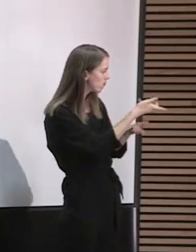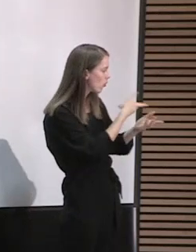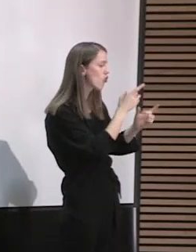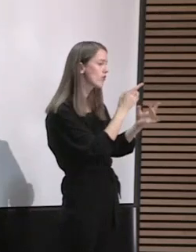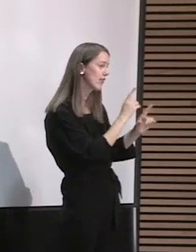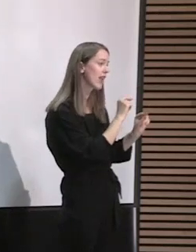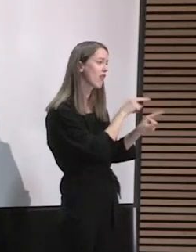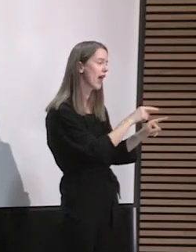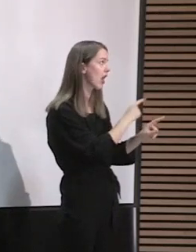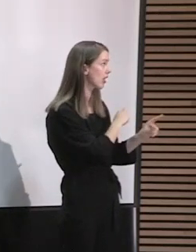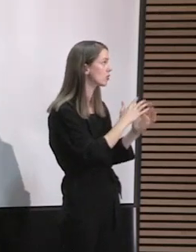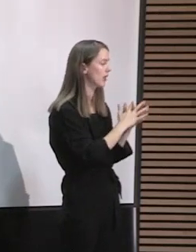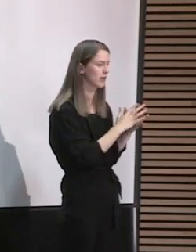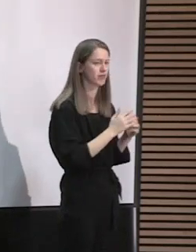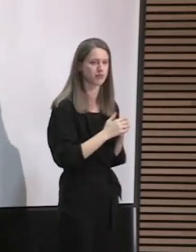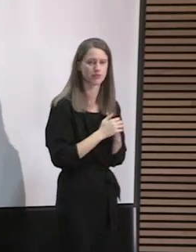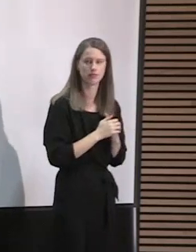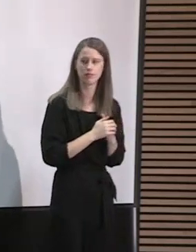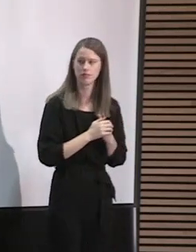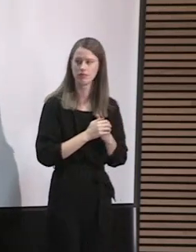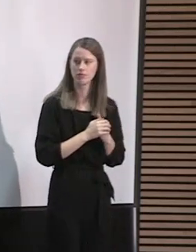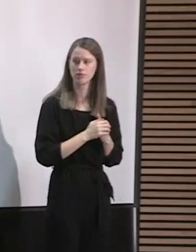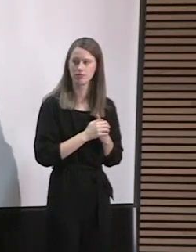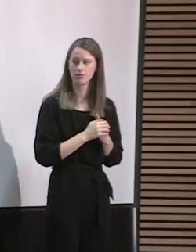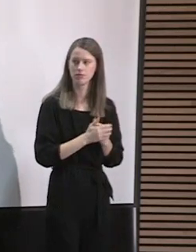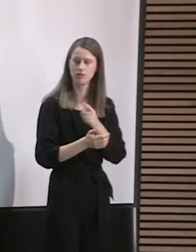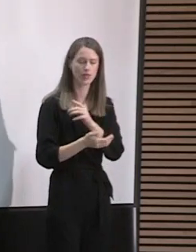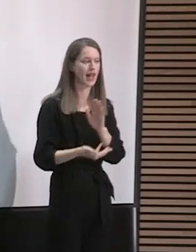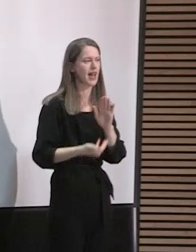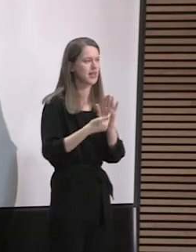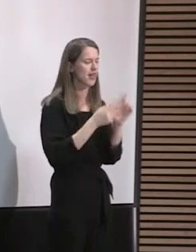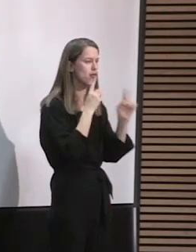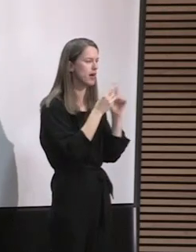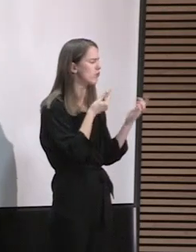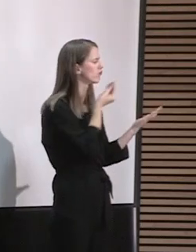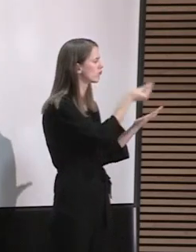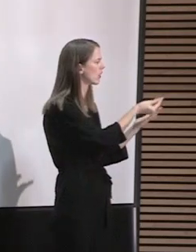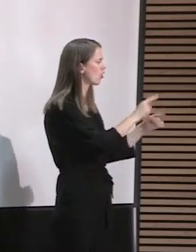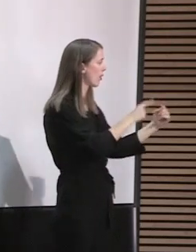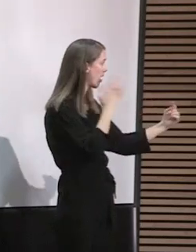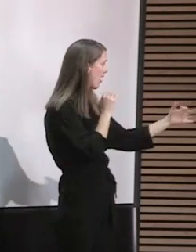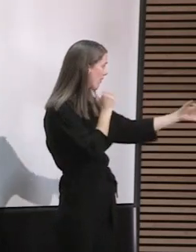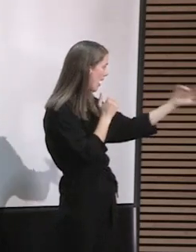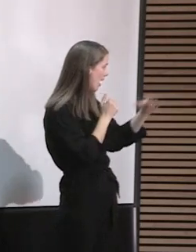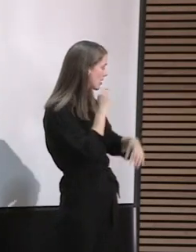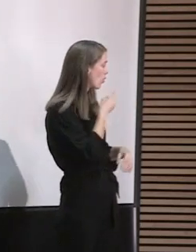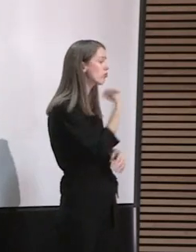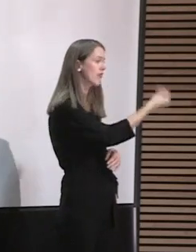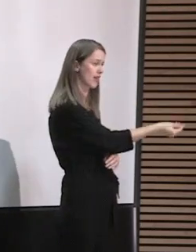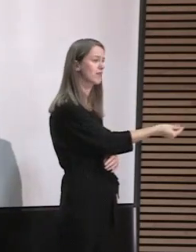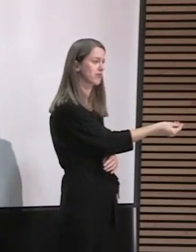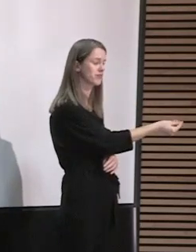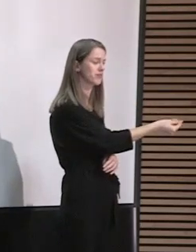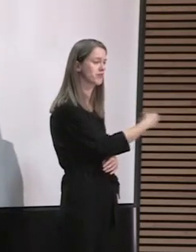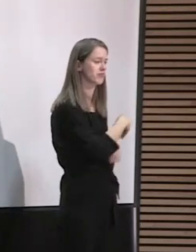already just last week. If I could just add to that briefings have been provided to the opposition whenever they have asked for them. There